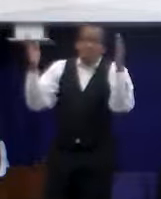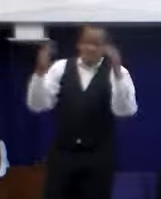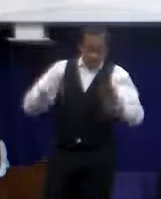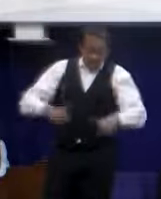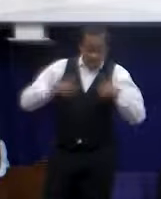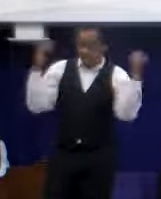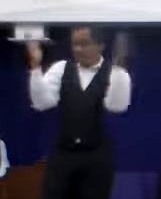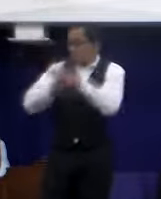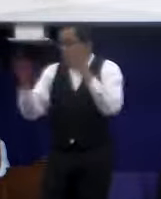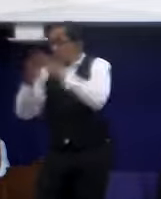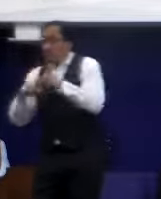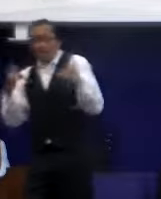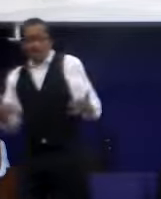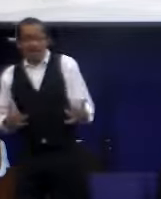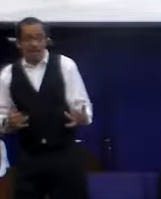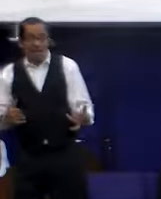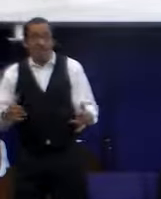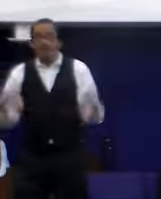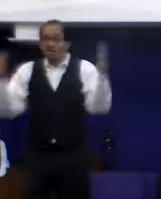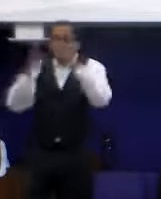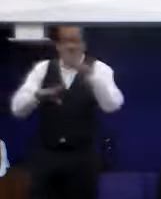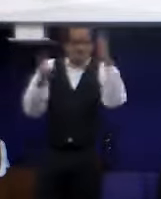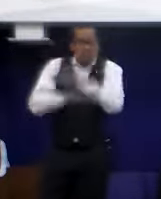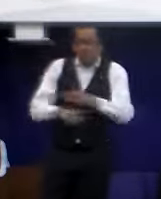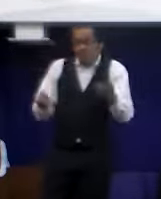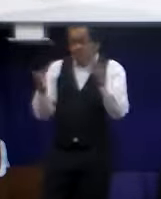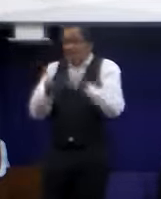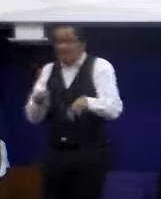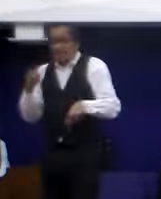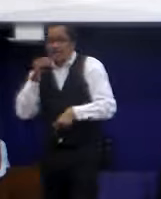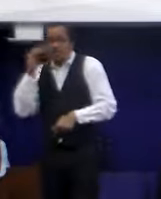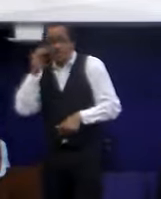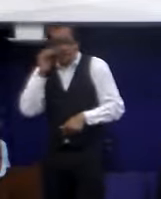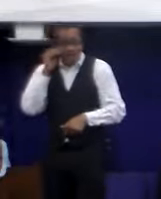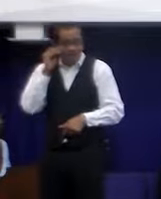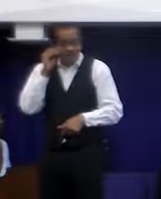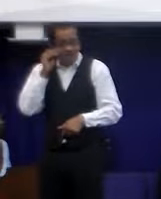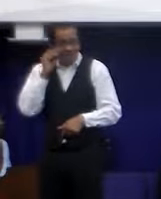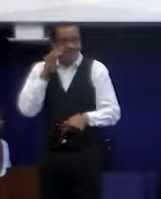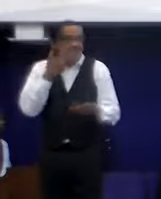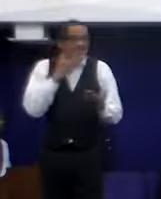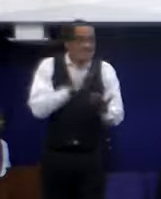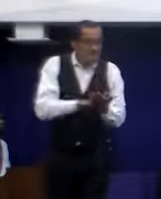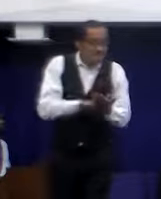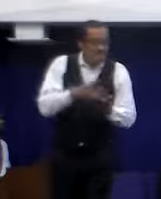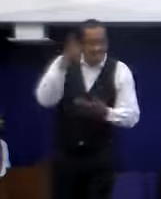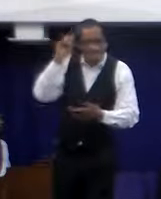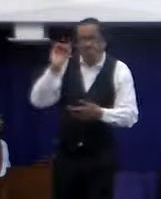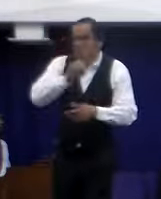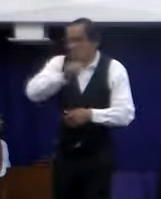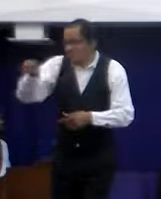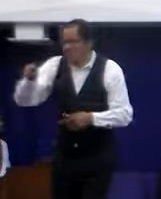many ways. Storm can come in your home and cause turmoil for you and your whole family.